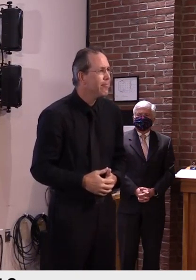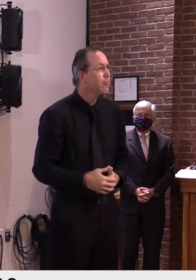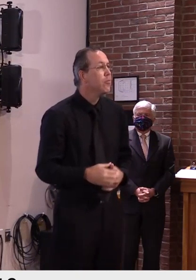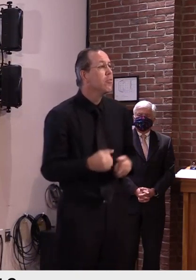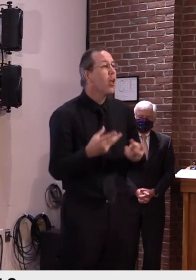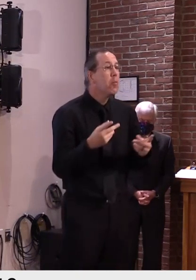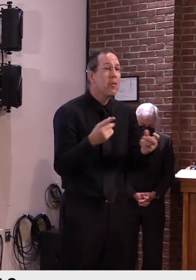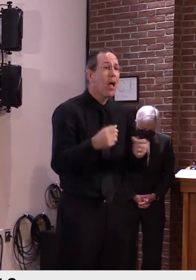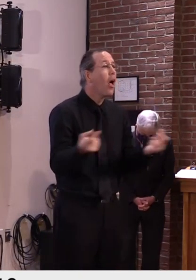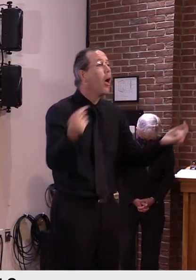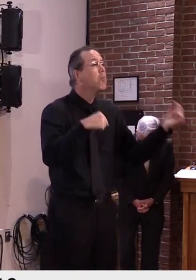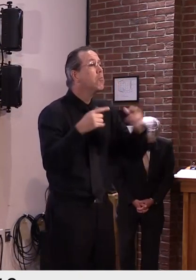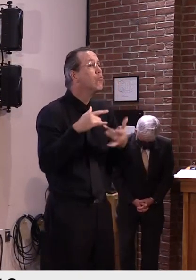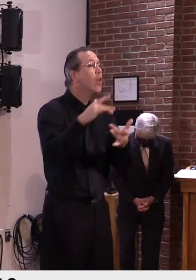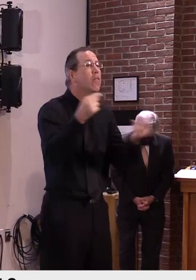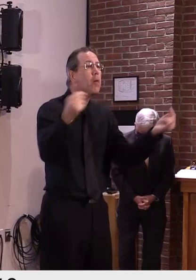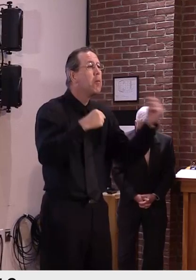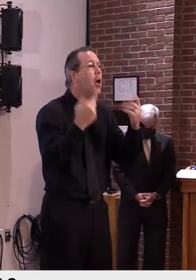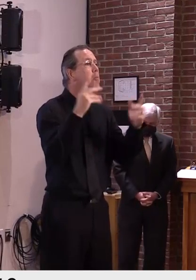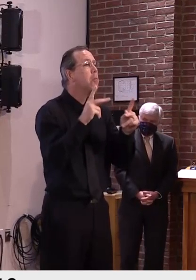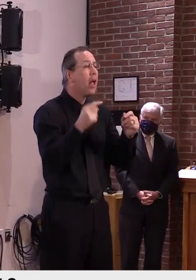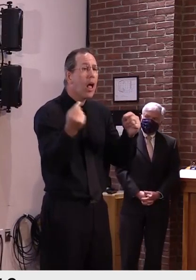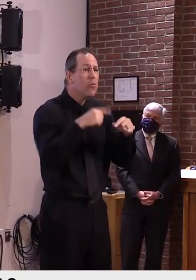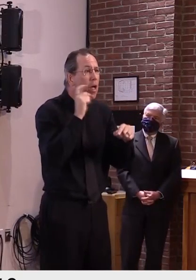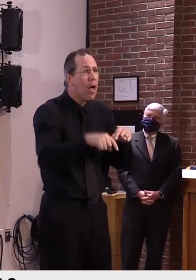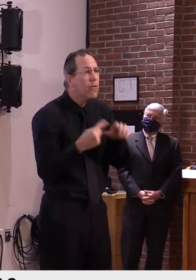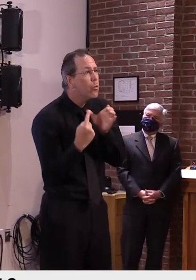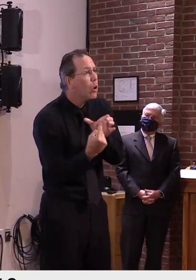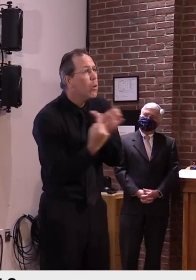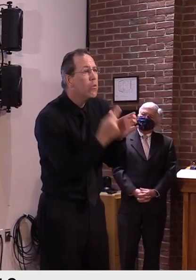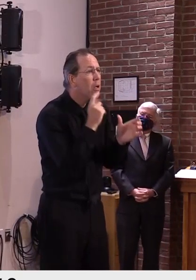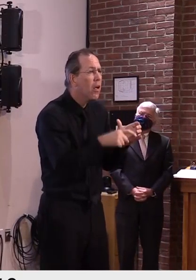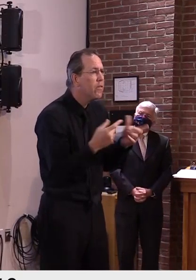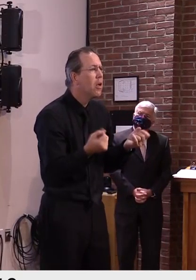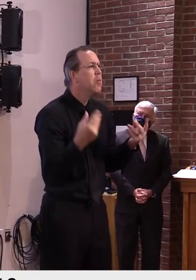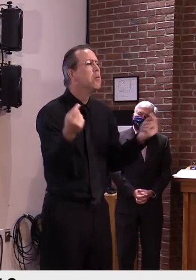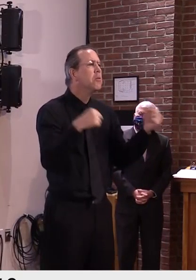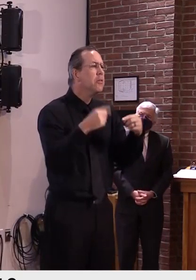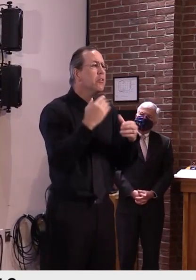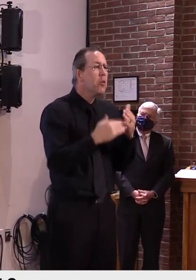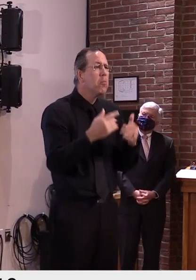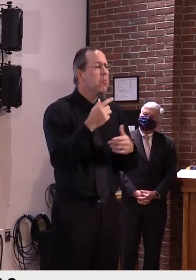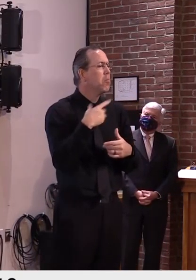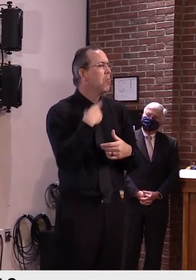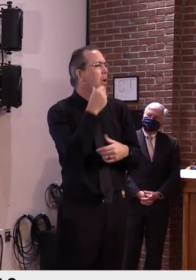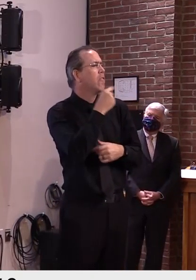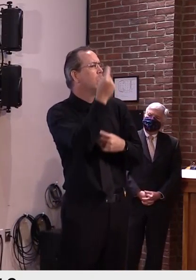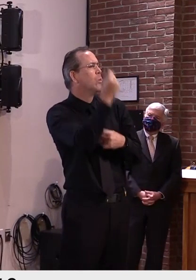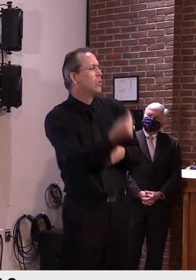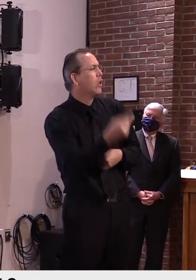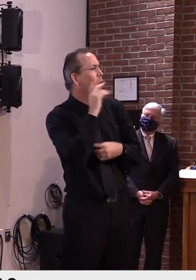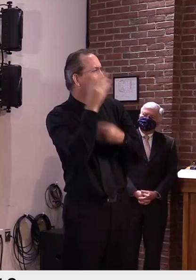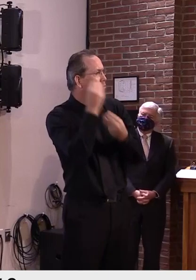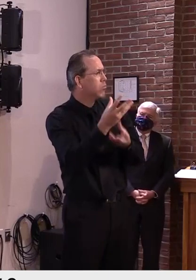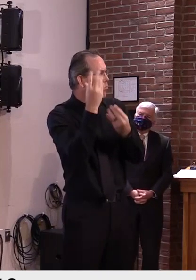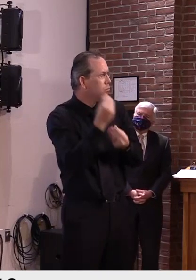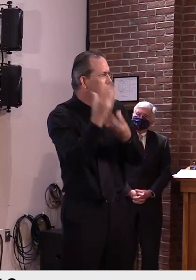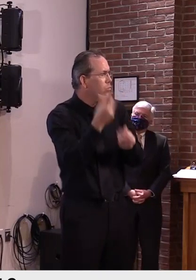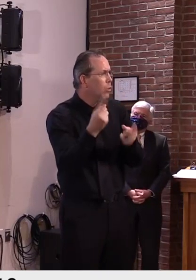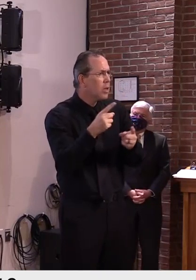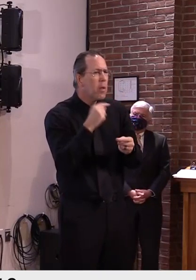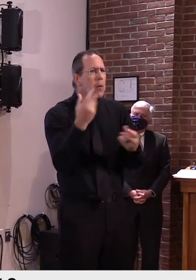continue to focus on. We'll update it every Tuesday going forward, and we'll have sort of a consistent point in time from now forward, which I think